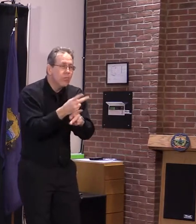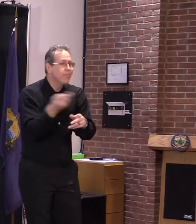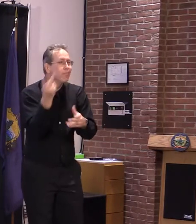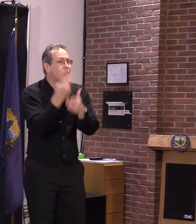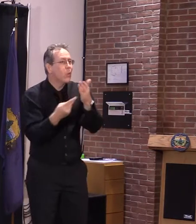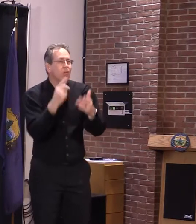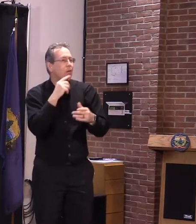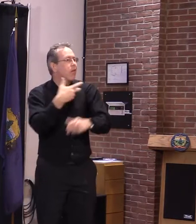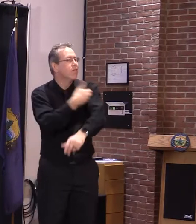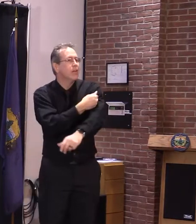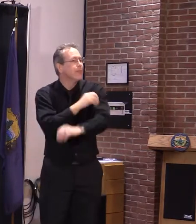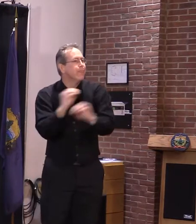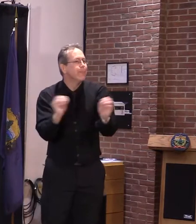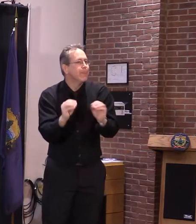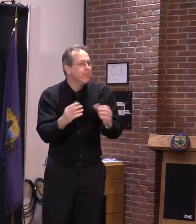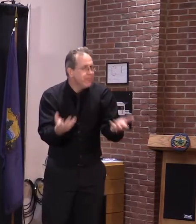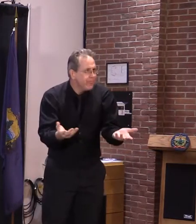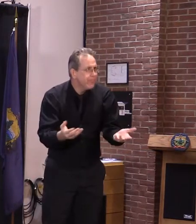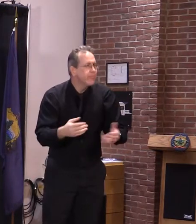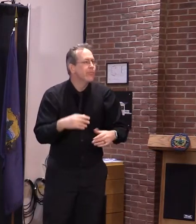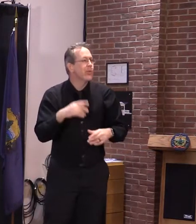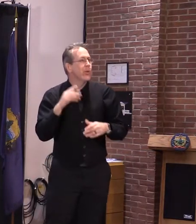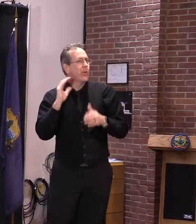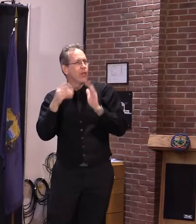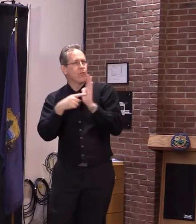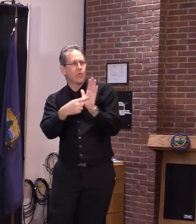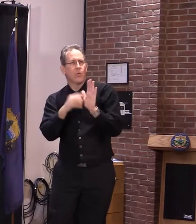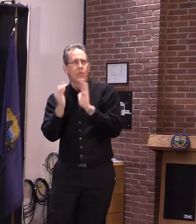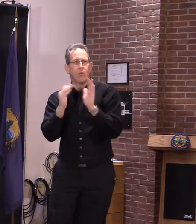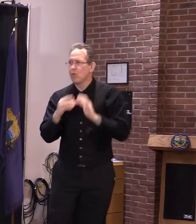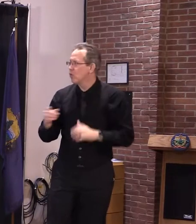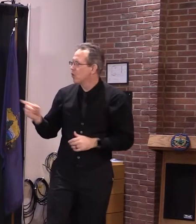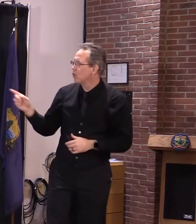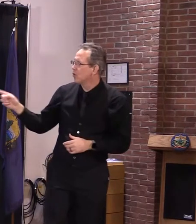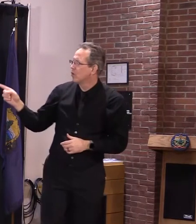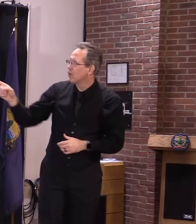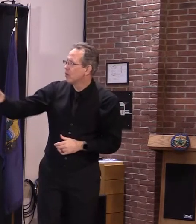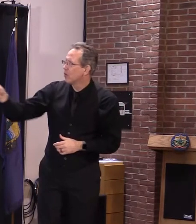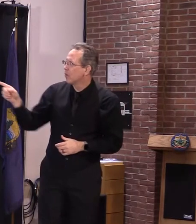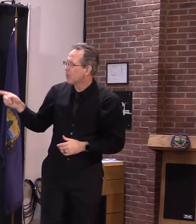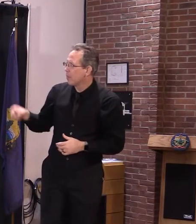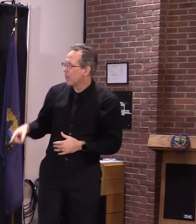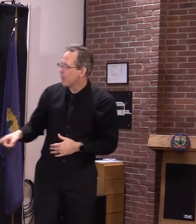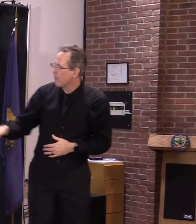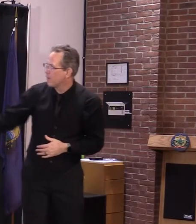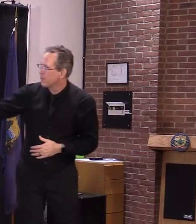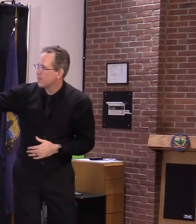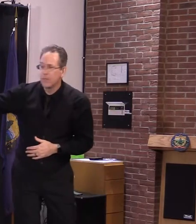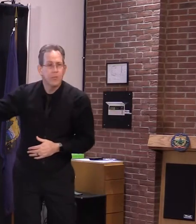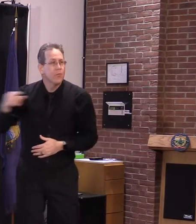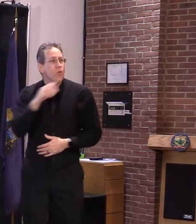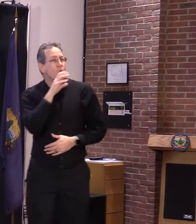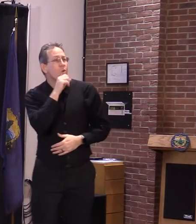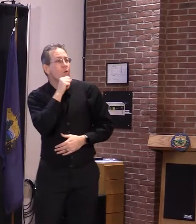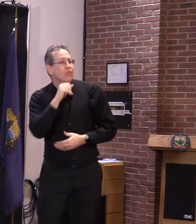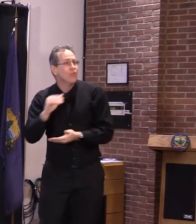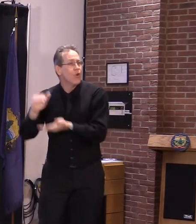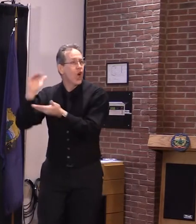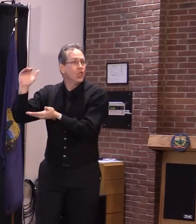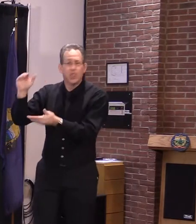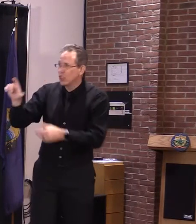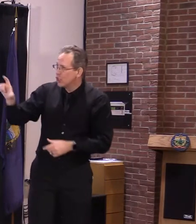fully vaccinated and boosted, you can still see that significant difference. Now we have about 280,000 Vermonters who are